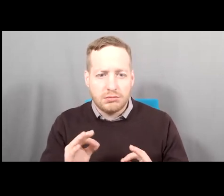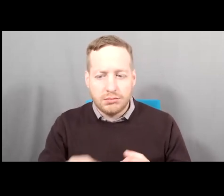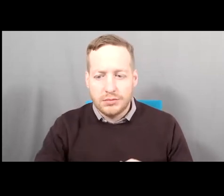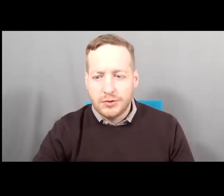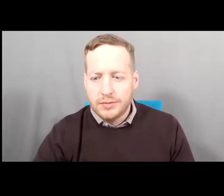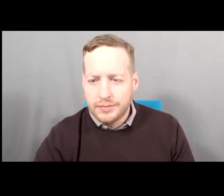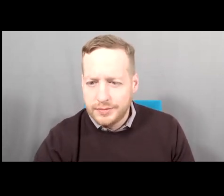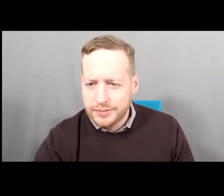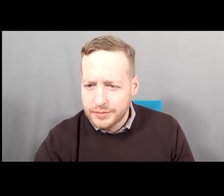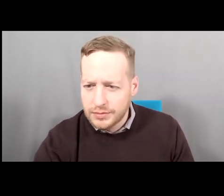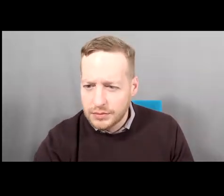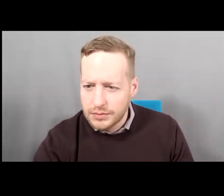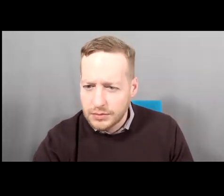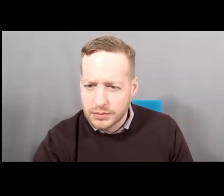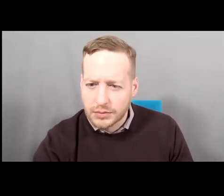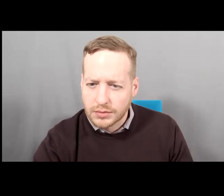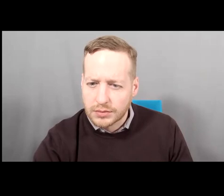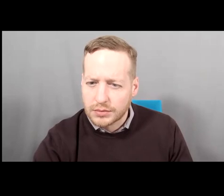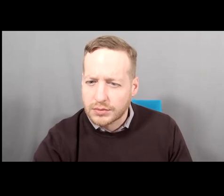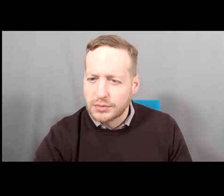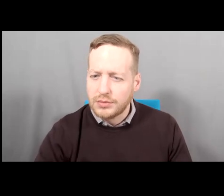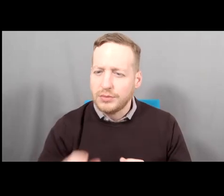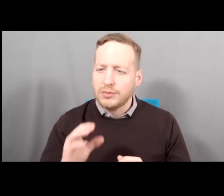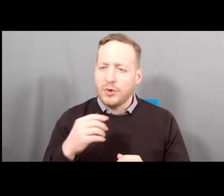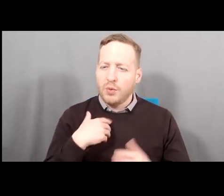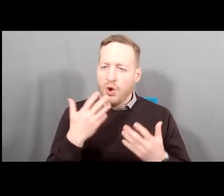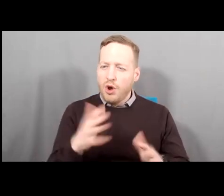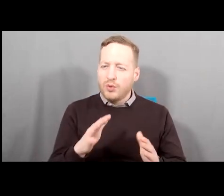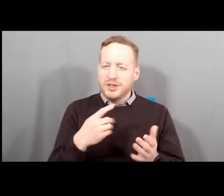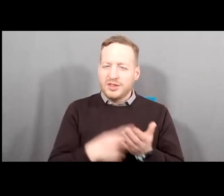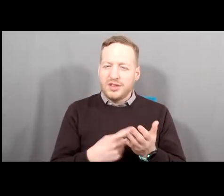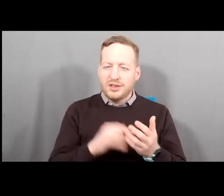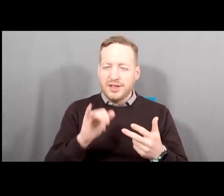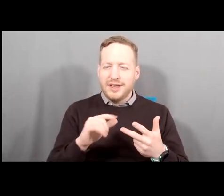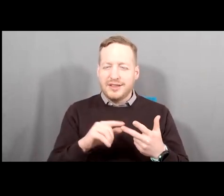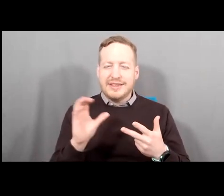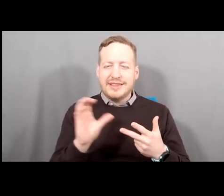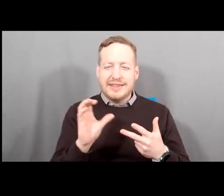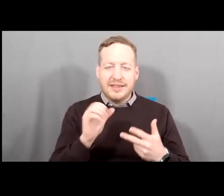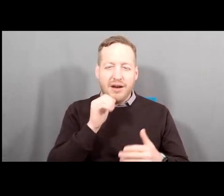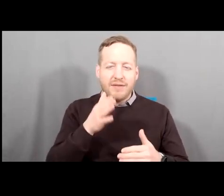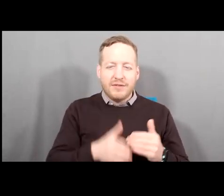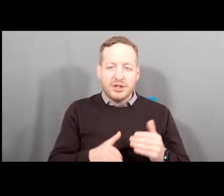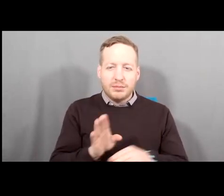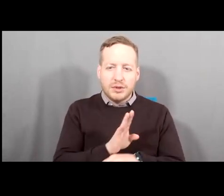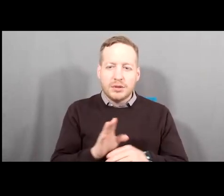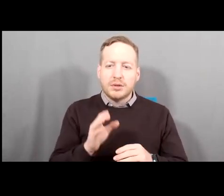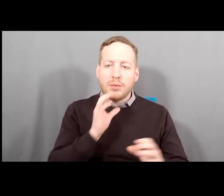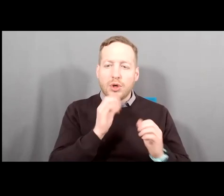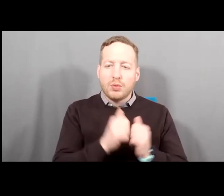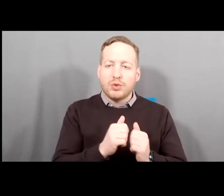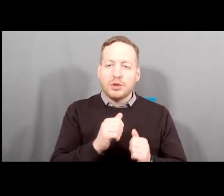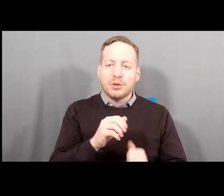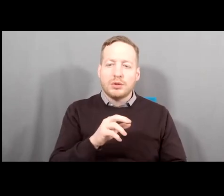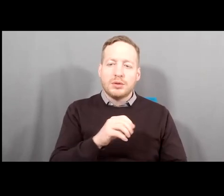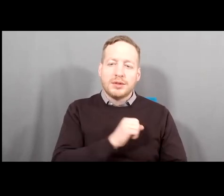comments about the legislative week. Seeing none. I wanted to talk about